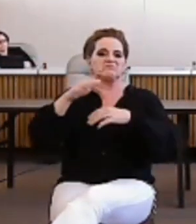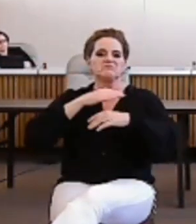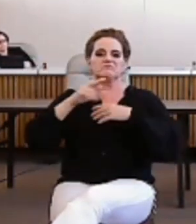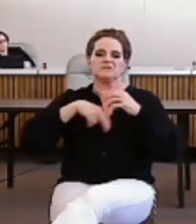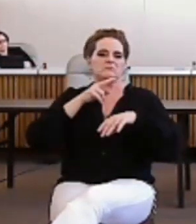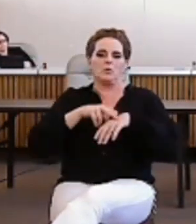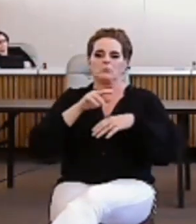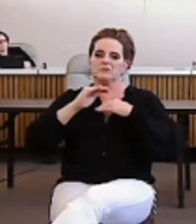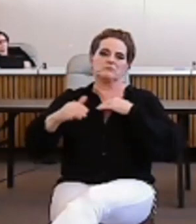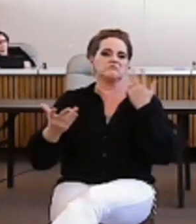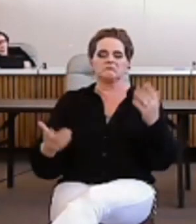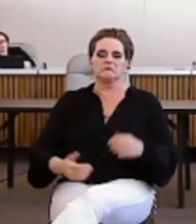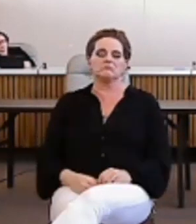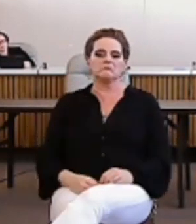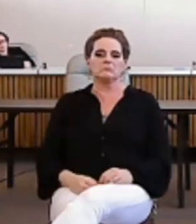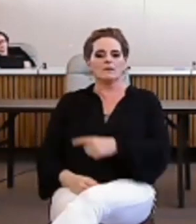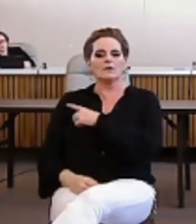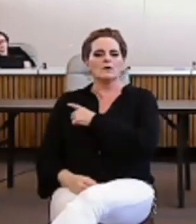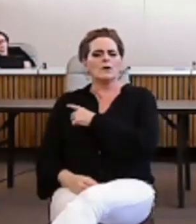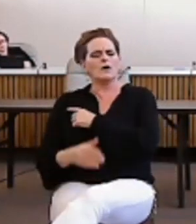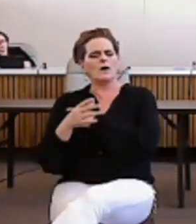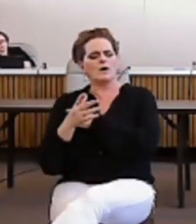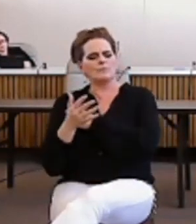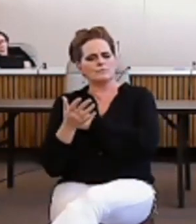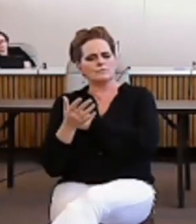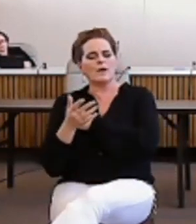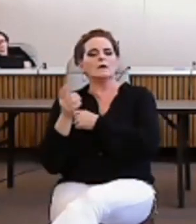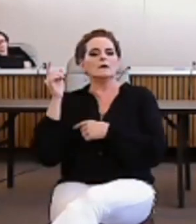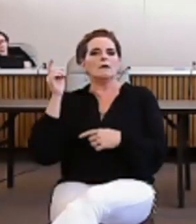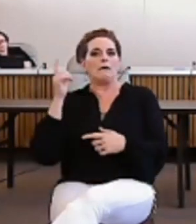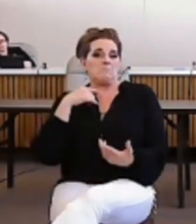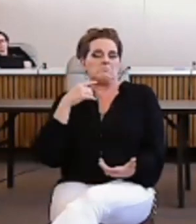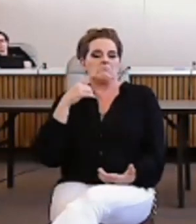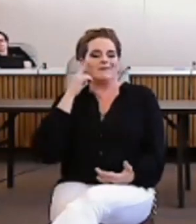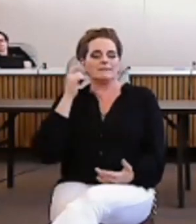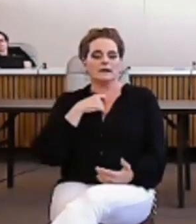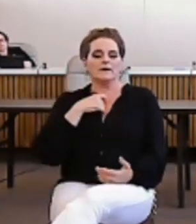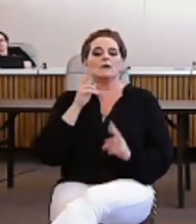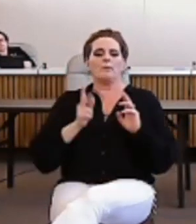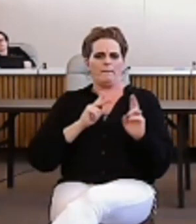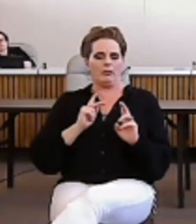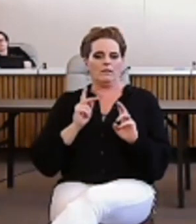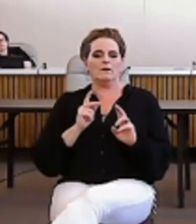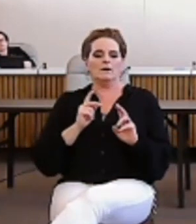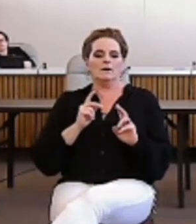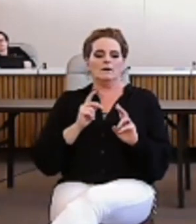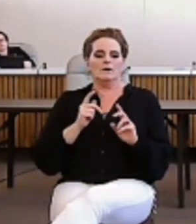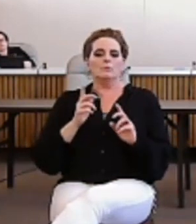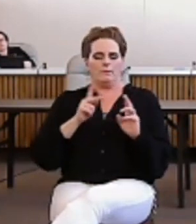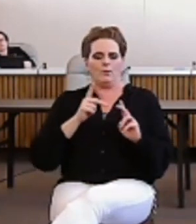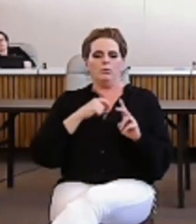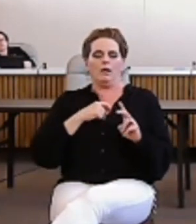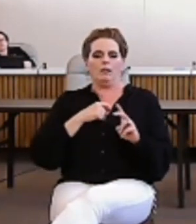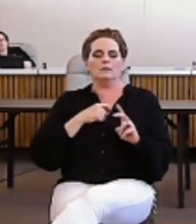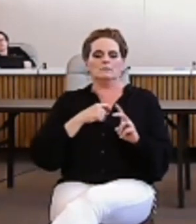motion operations. And it sounds to me like individuals are going to custom